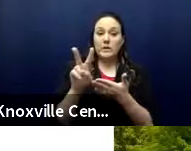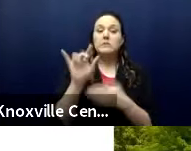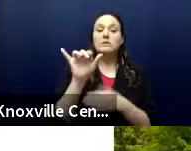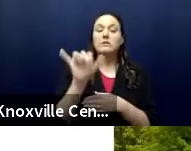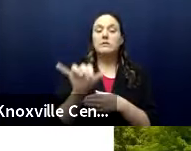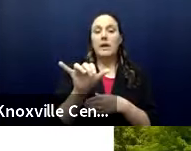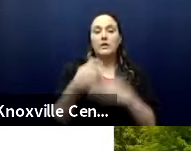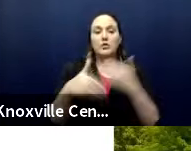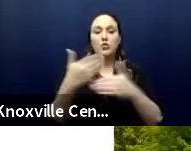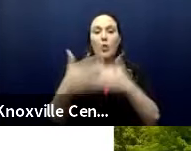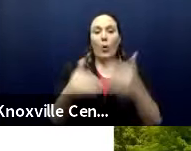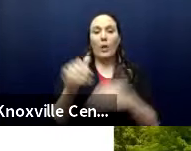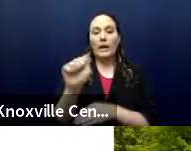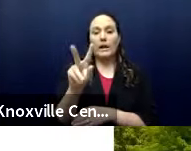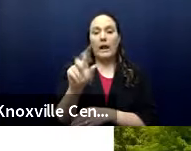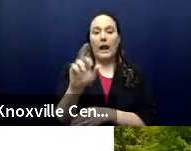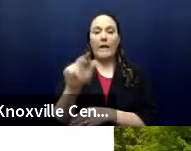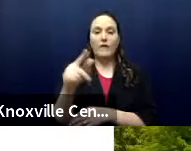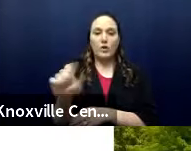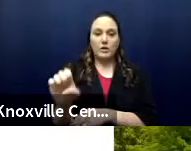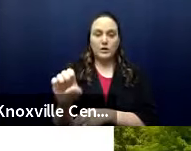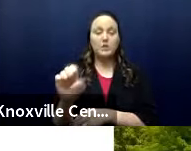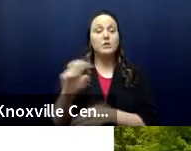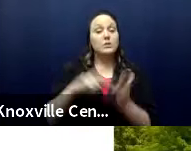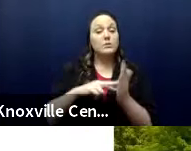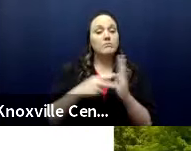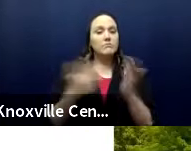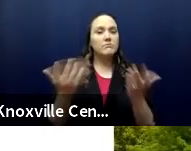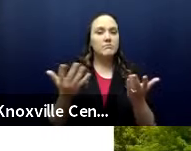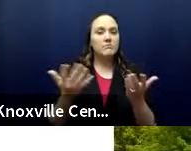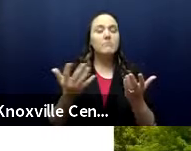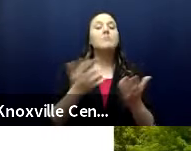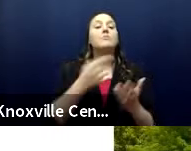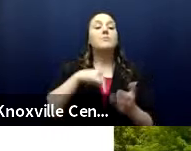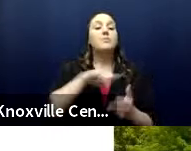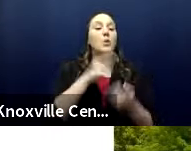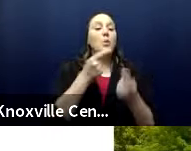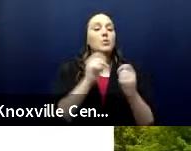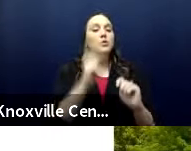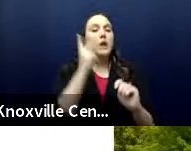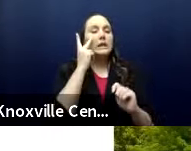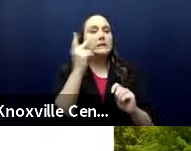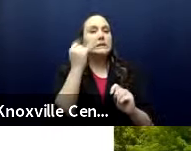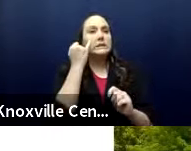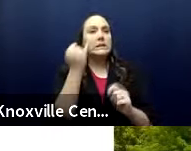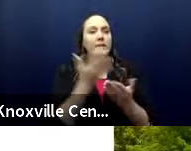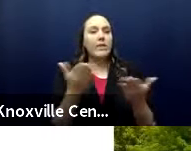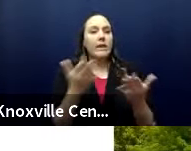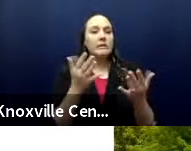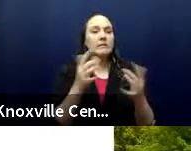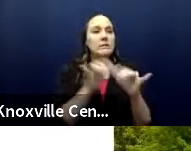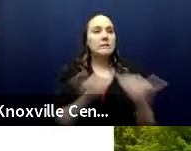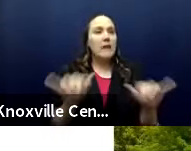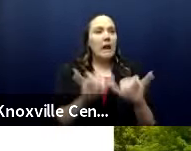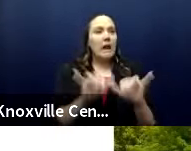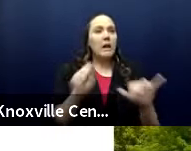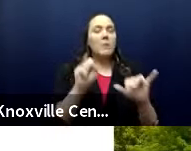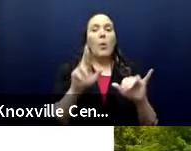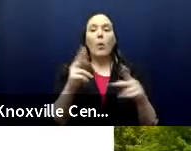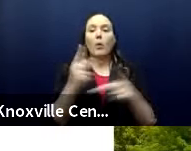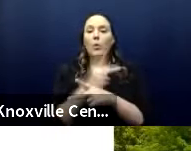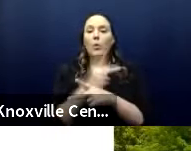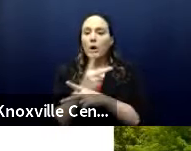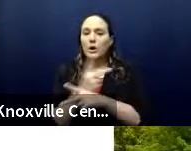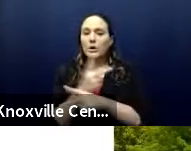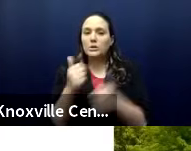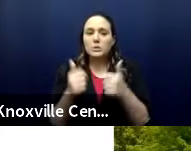is. Overall, what we mean by this is we are trying to see if things are staying the same or are they getting worse, and if so,